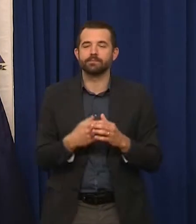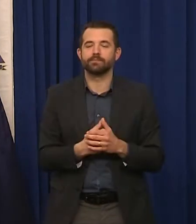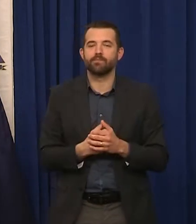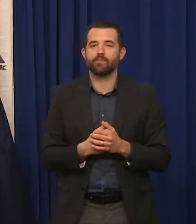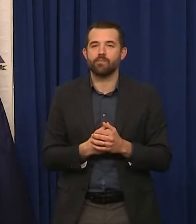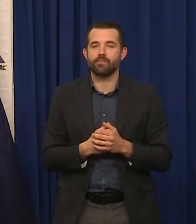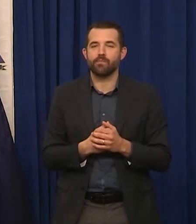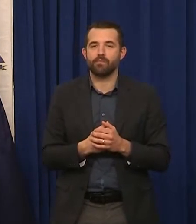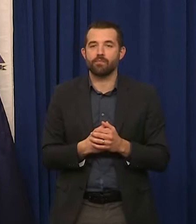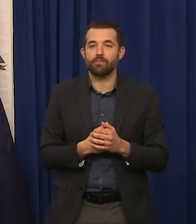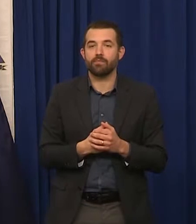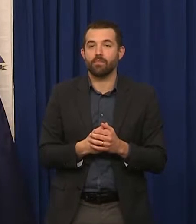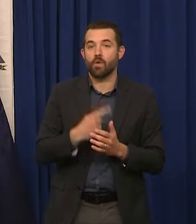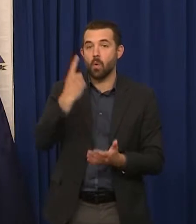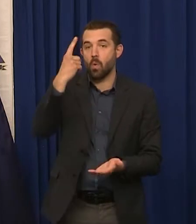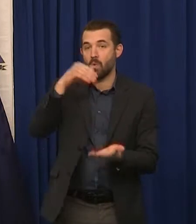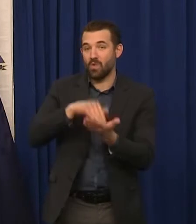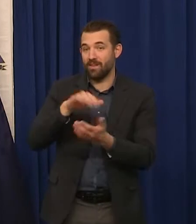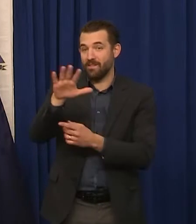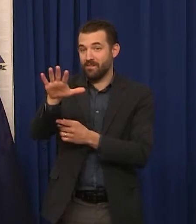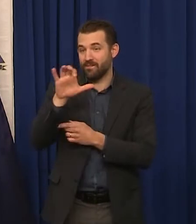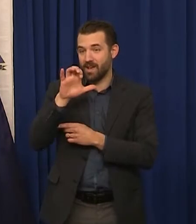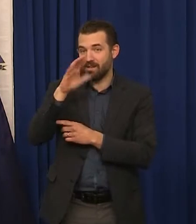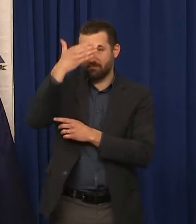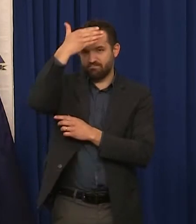about 1,500 face shields,